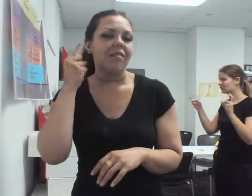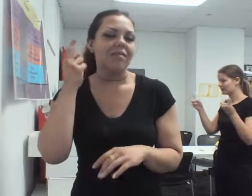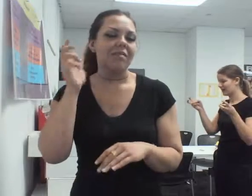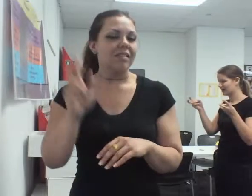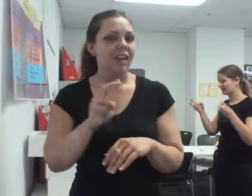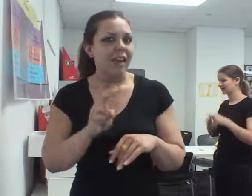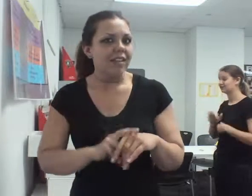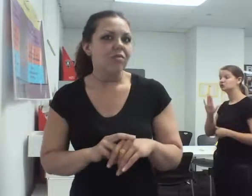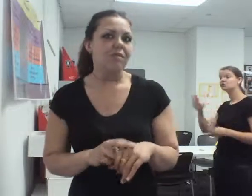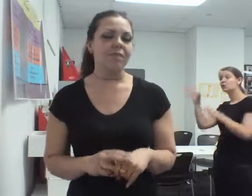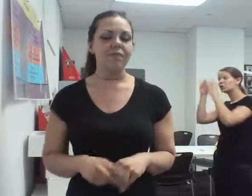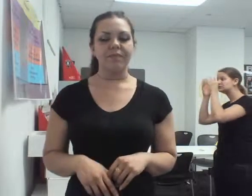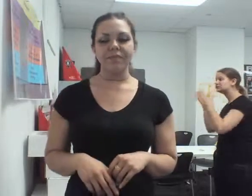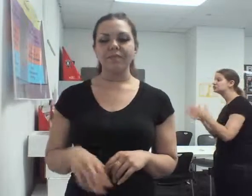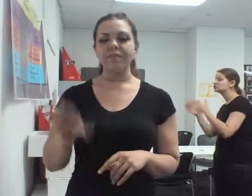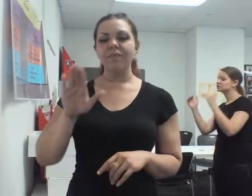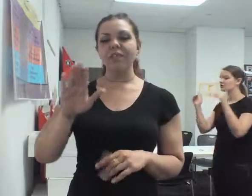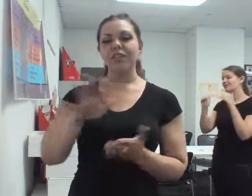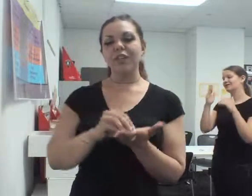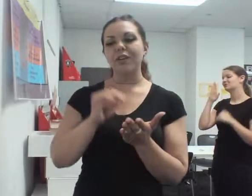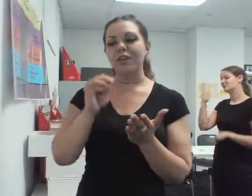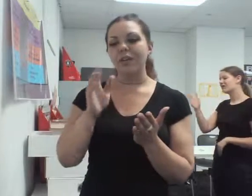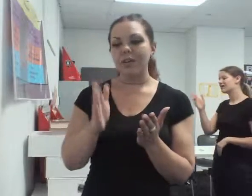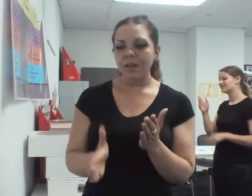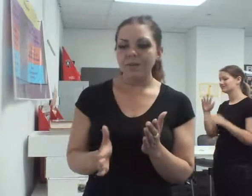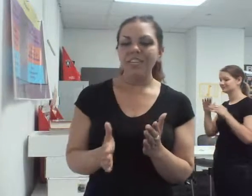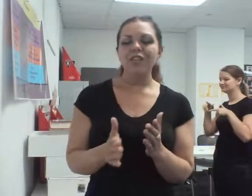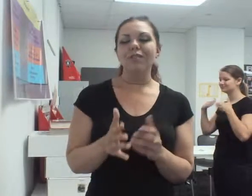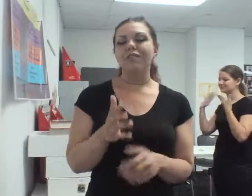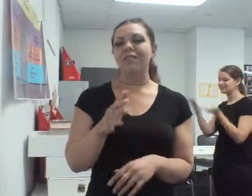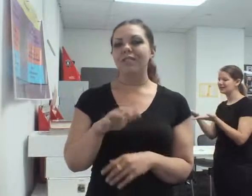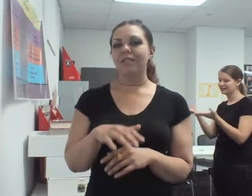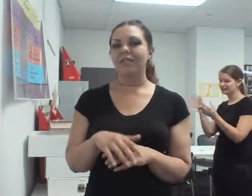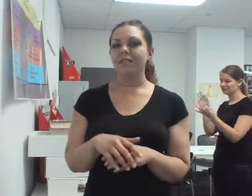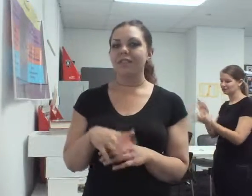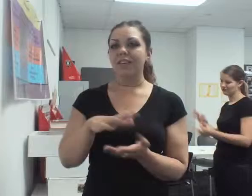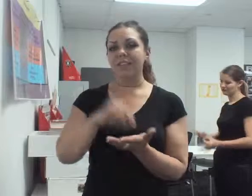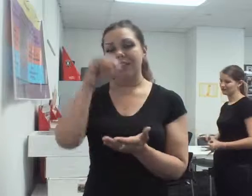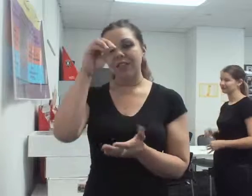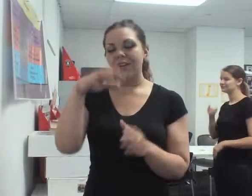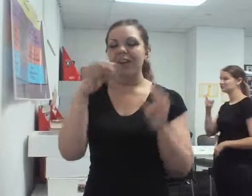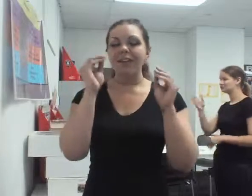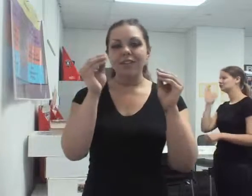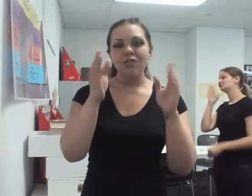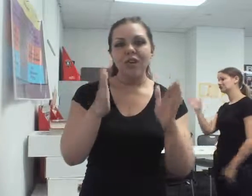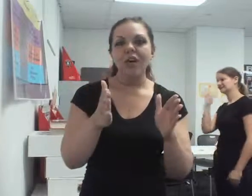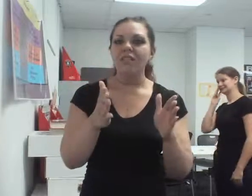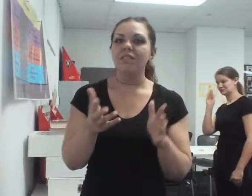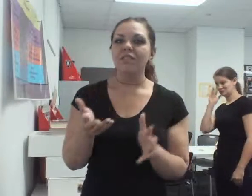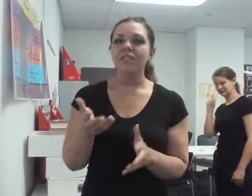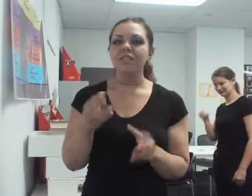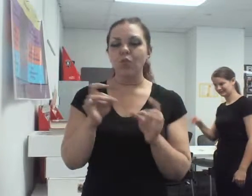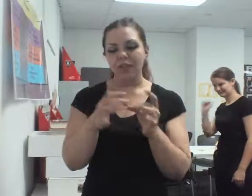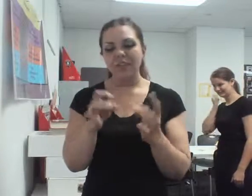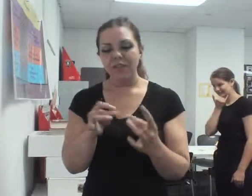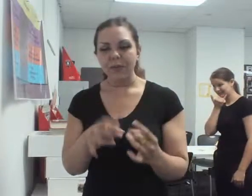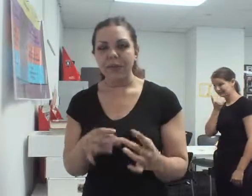your peers will give you feedback as you go. But you'll fall into this track, we all do. Even seasoned interpreters,